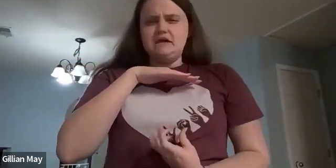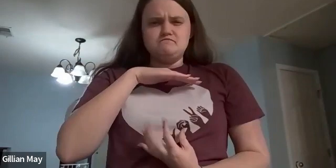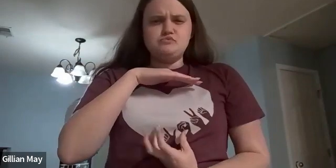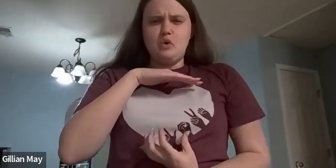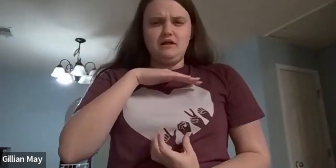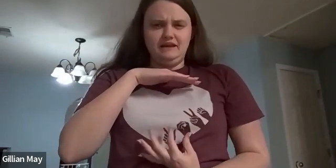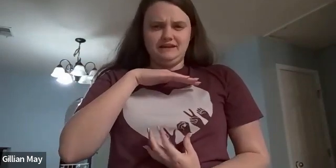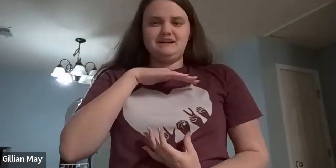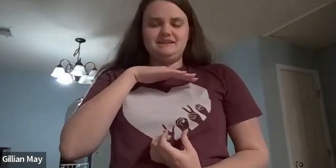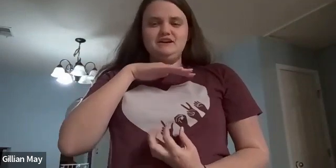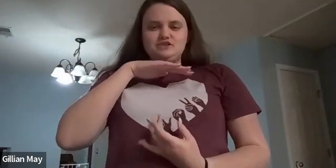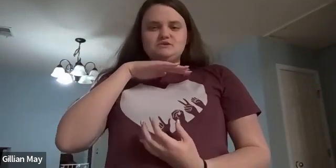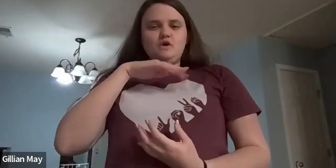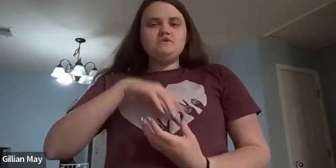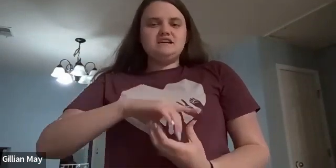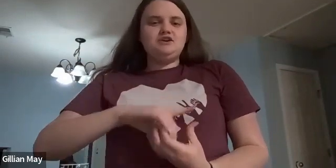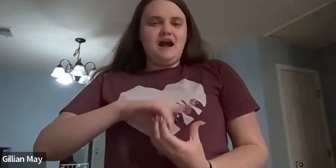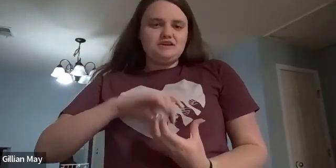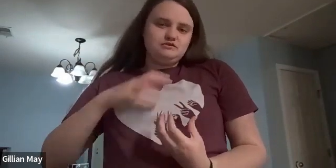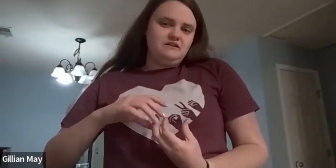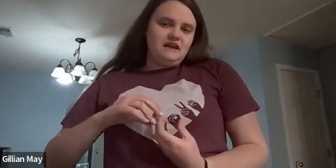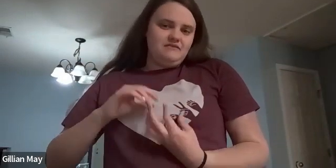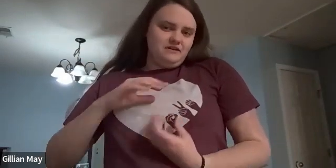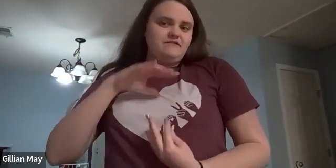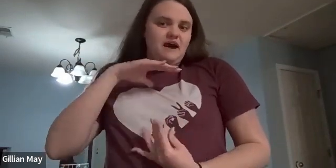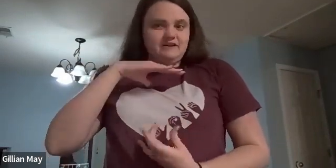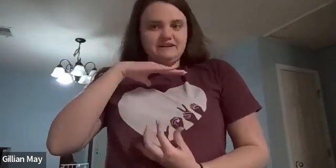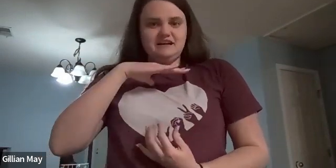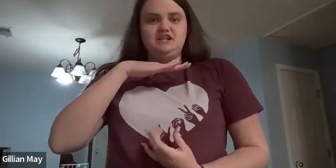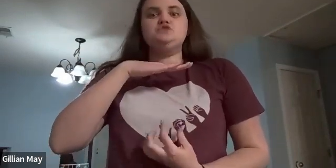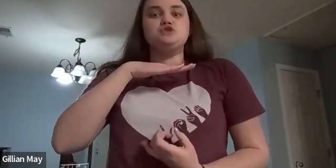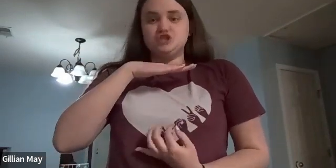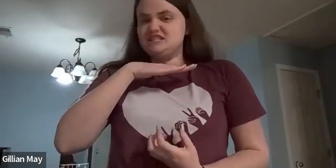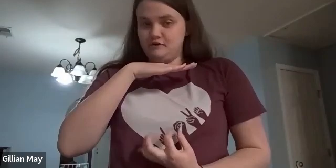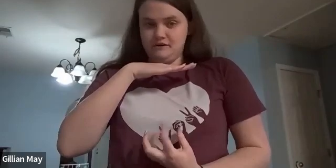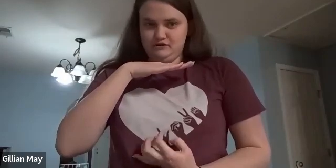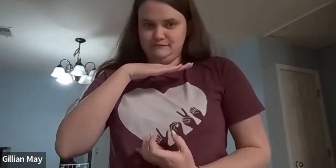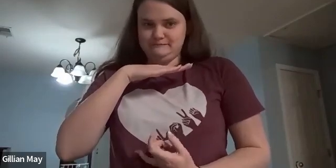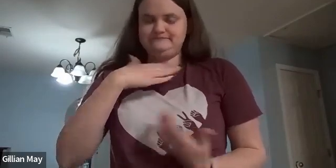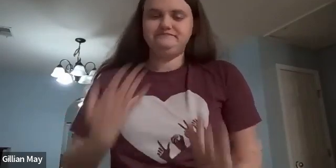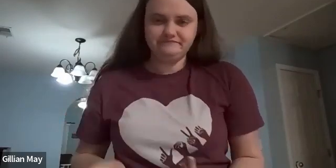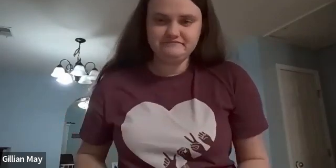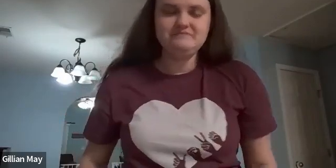am boiling inside. So it's almost like you're actually like having a fire inside, like you are just so angry.